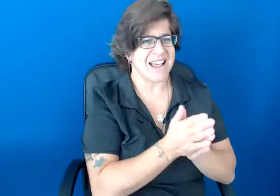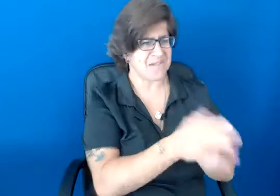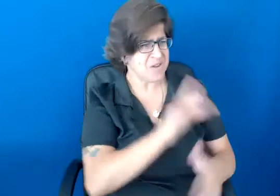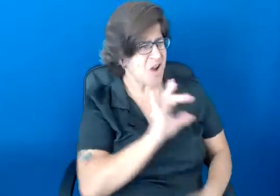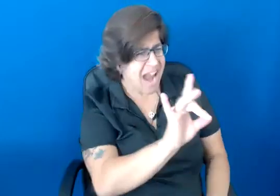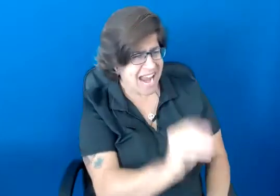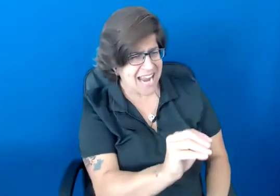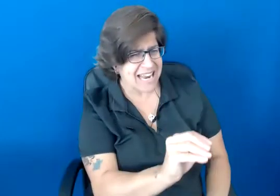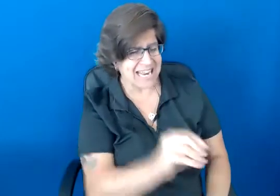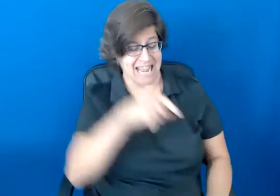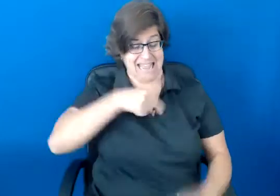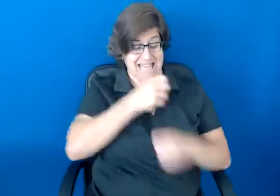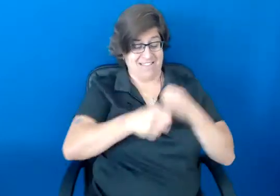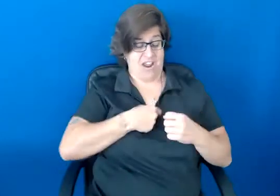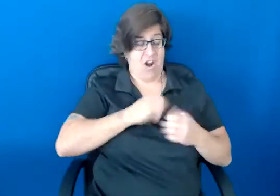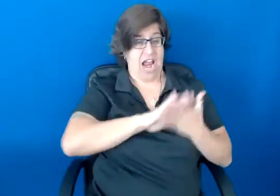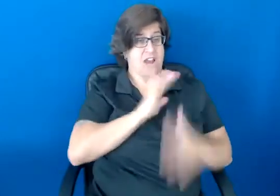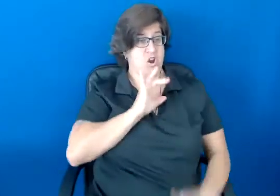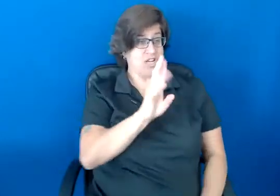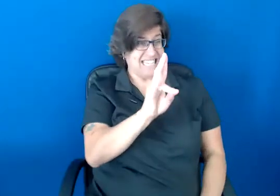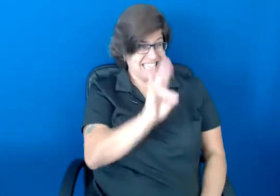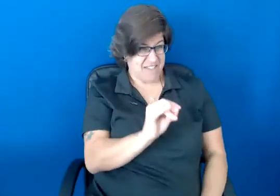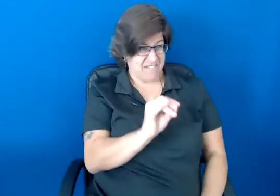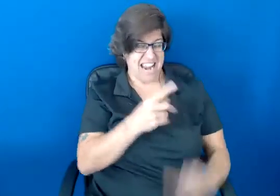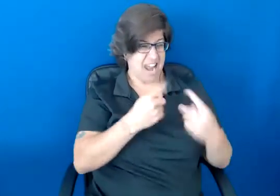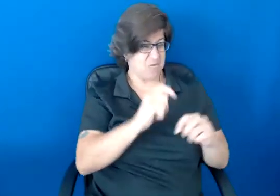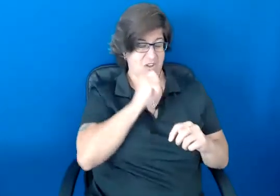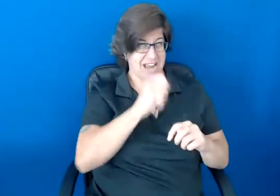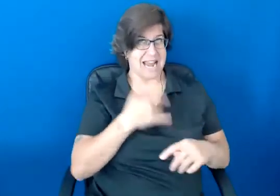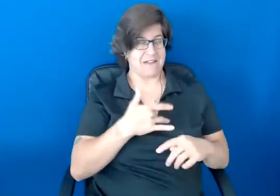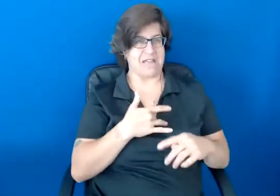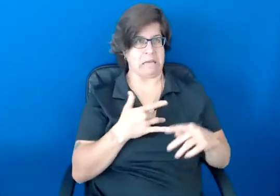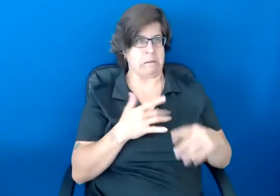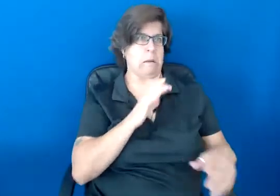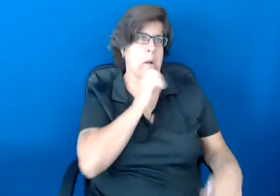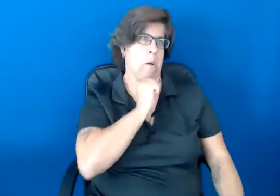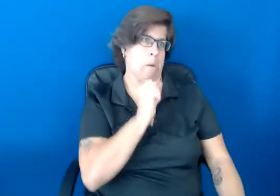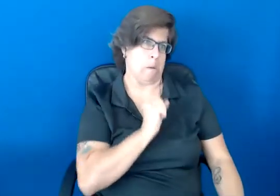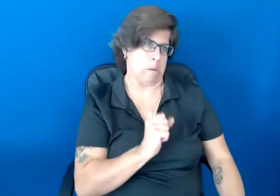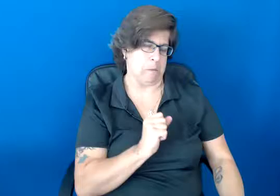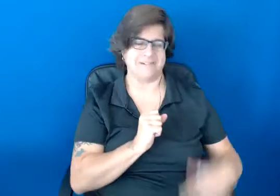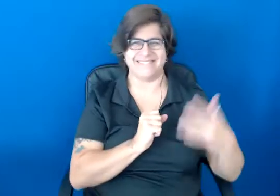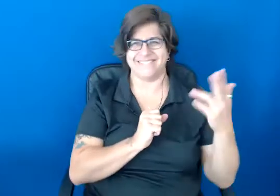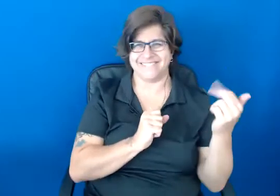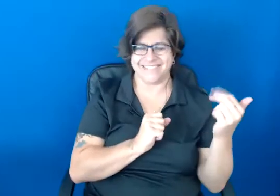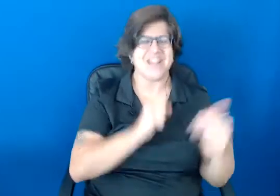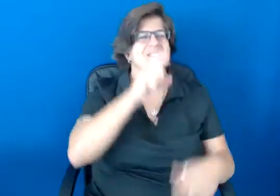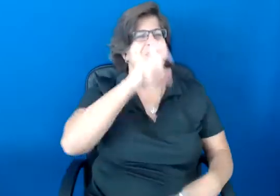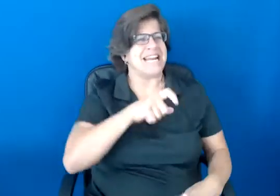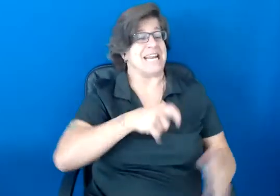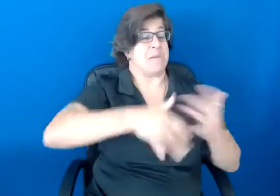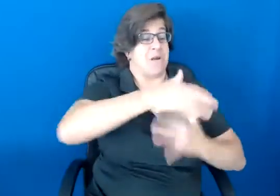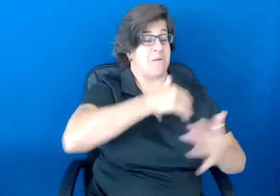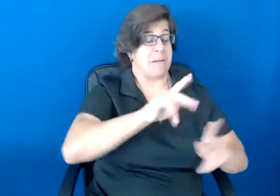I turned 70 this year, and I'm trying not to feel old. And so I need to be around people